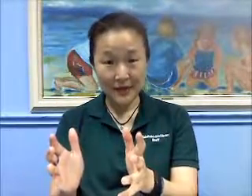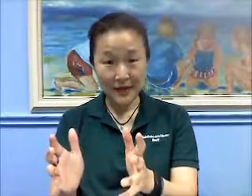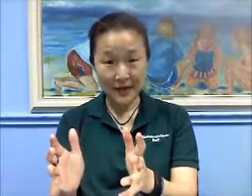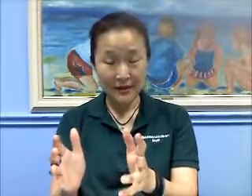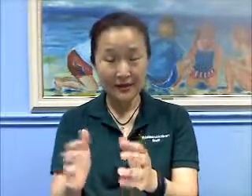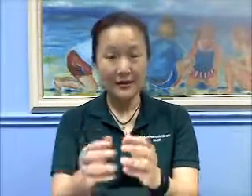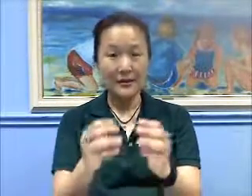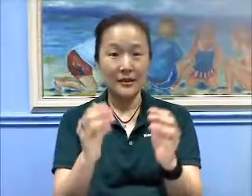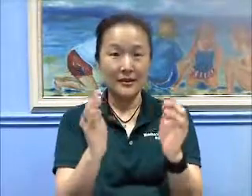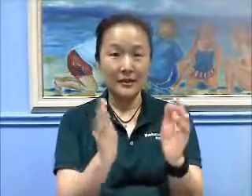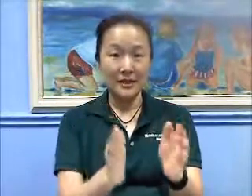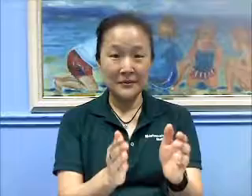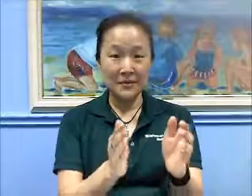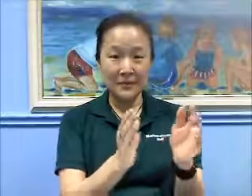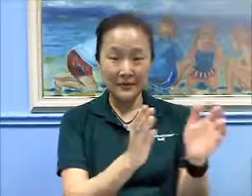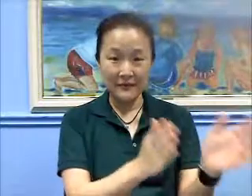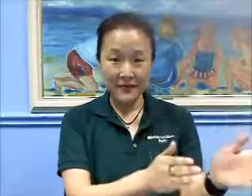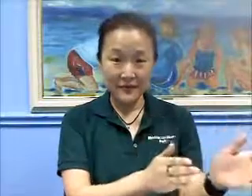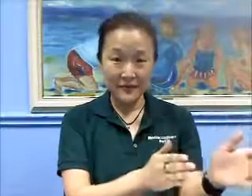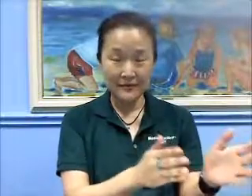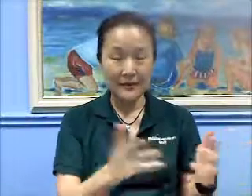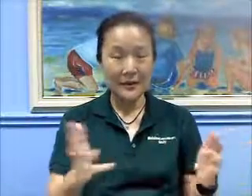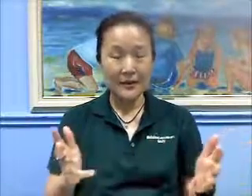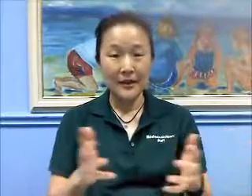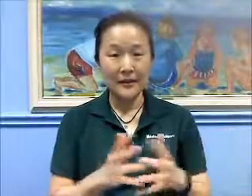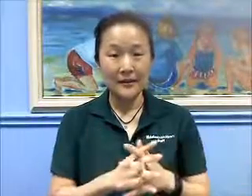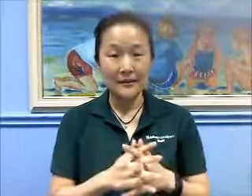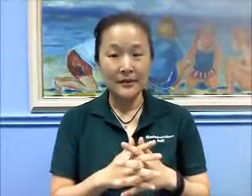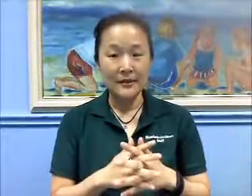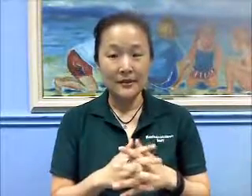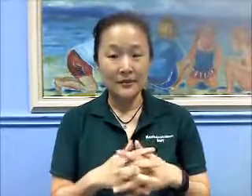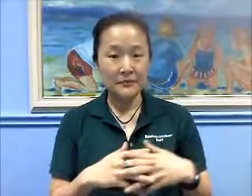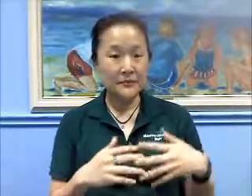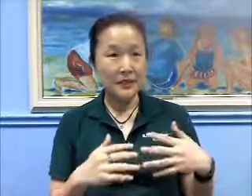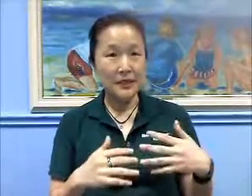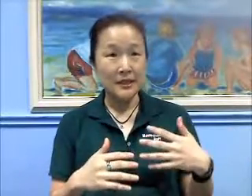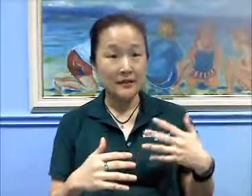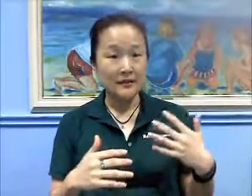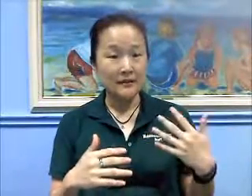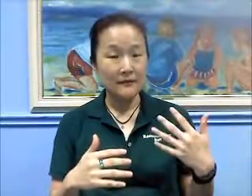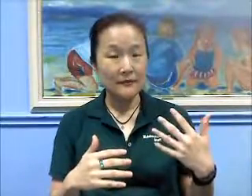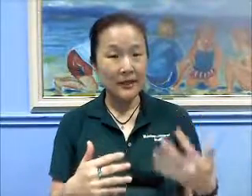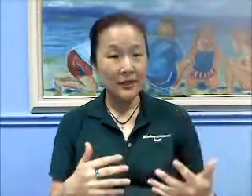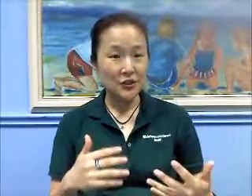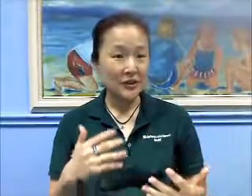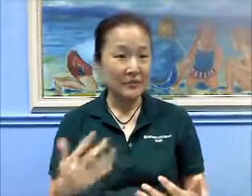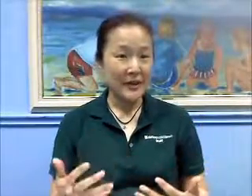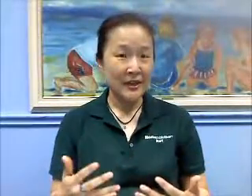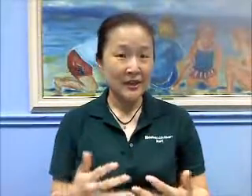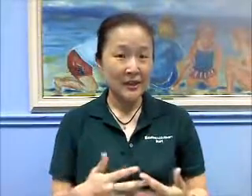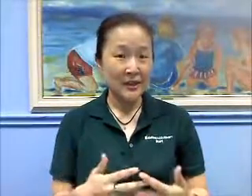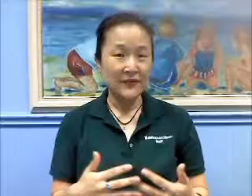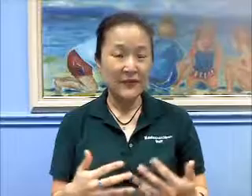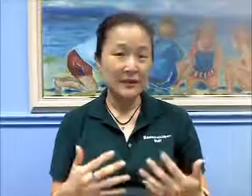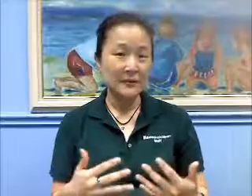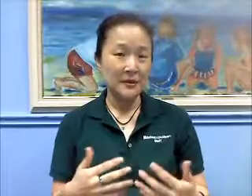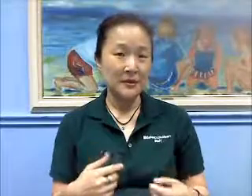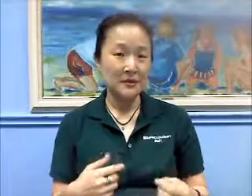topic, subject, verb. And so if you studied French or Spanish, it's very similar to